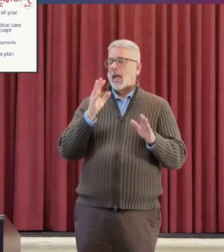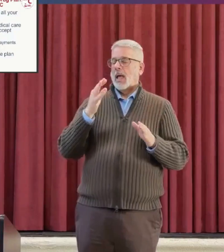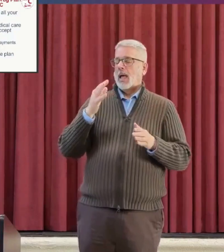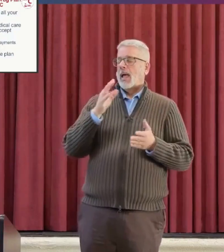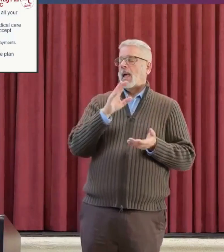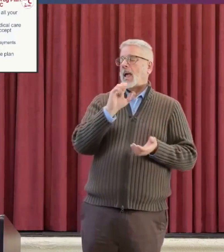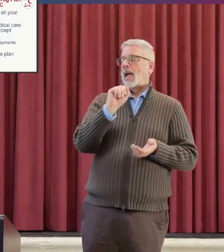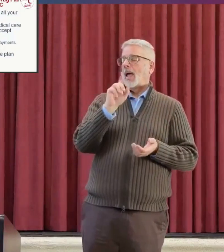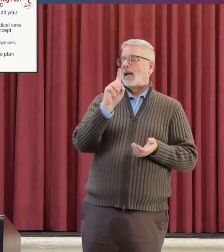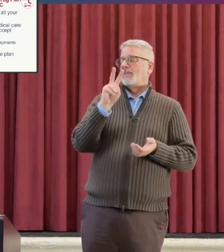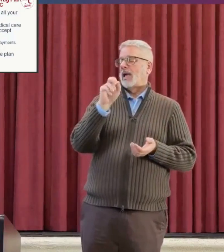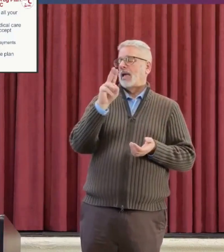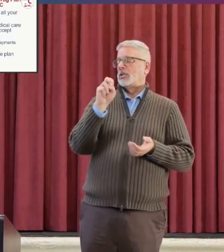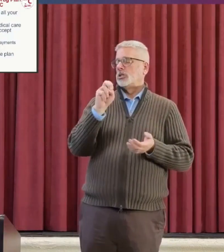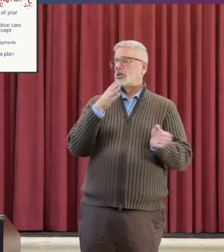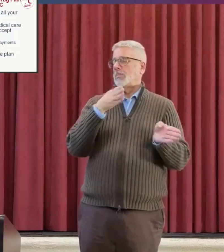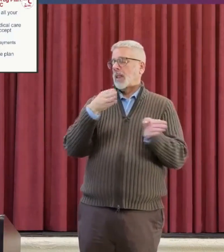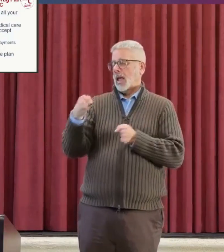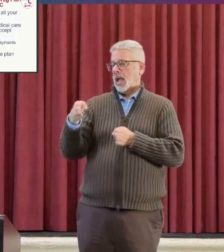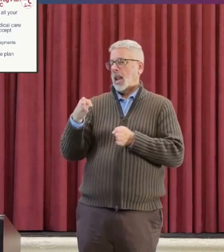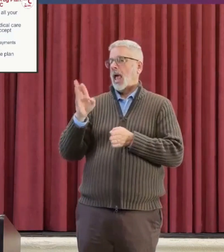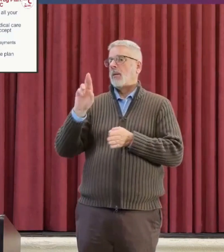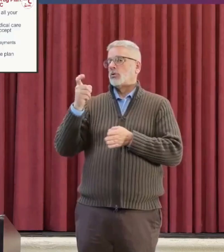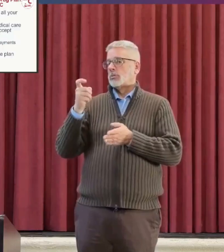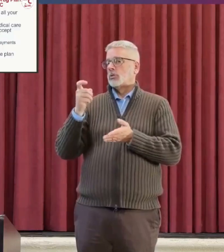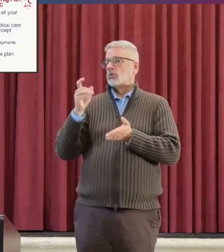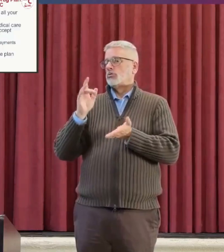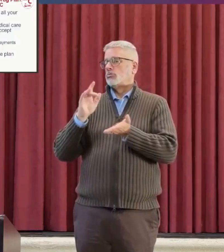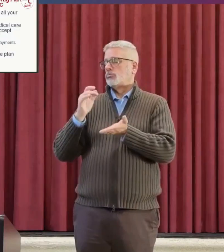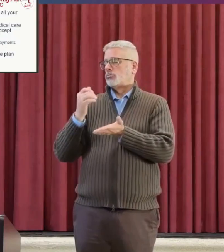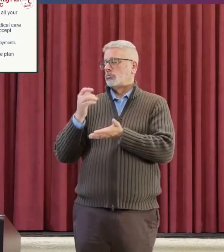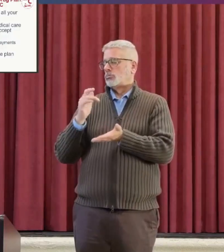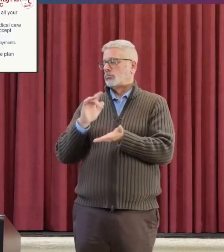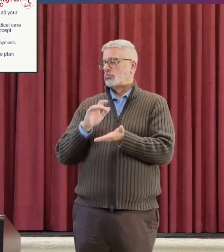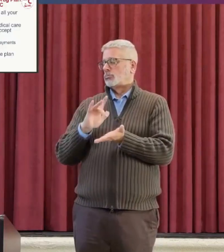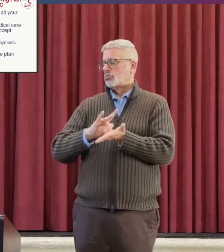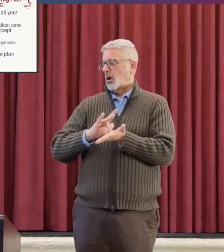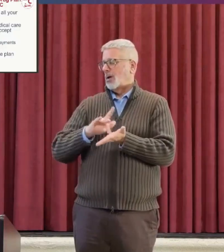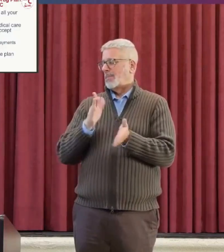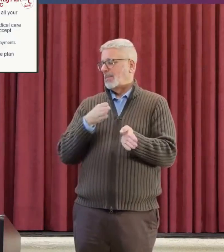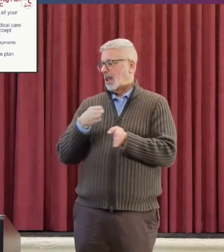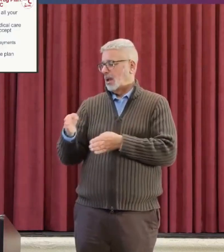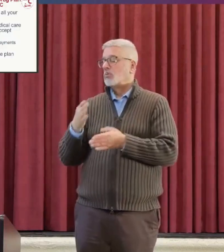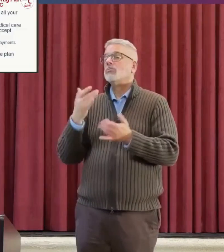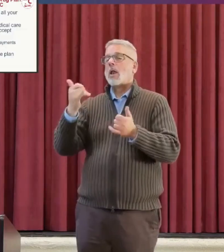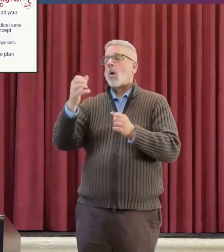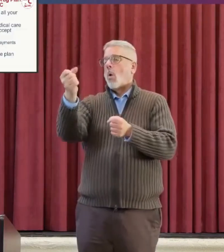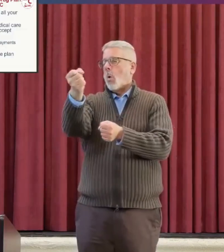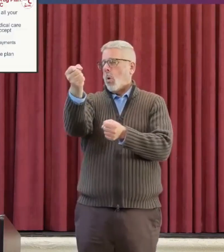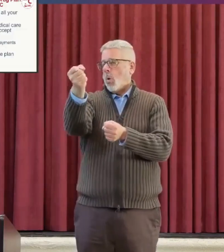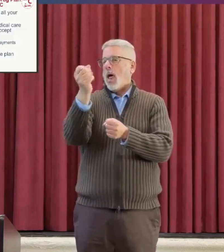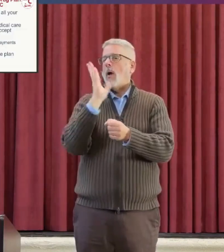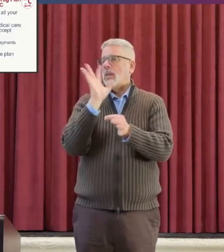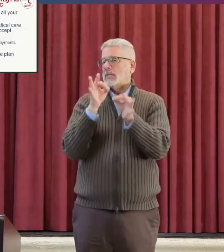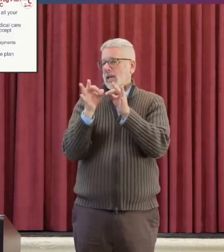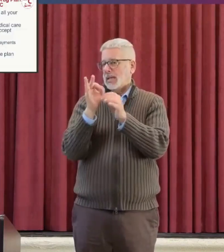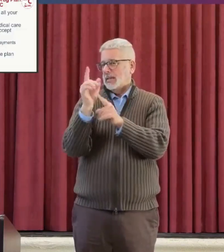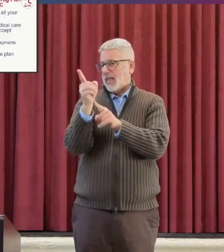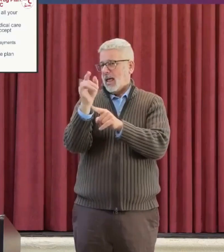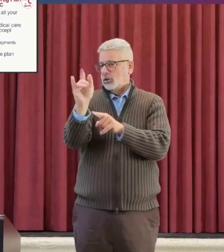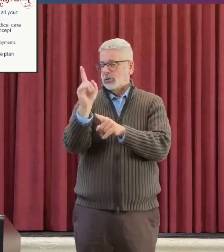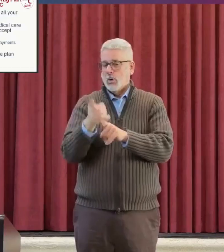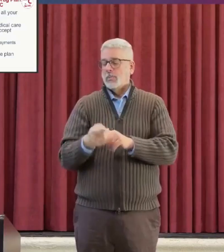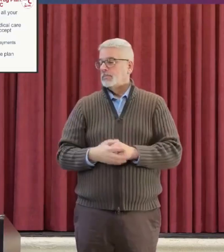plan and prescription drug plan right now. So I want you to wait a little